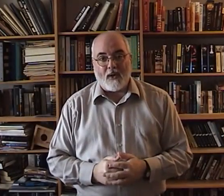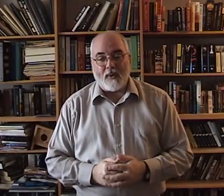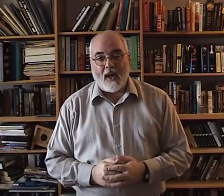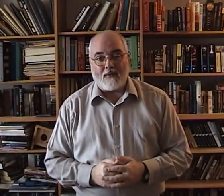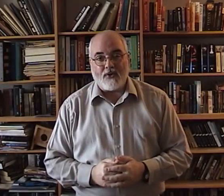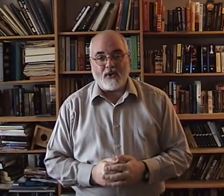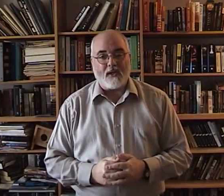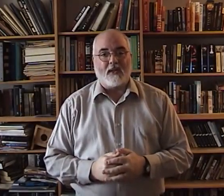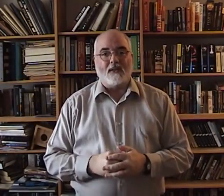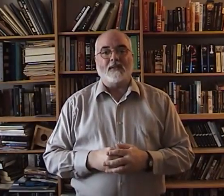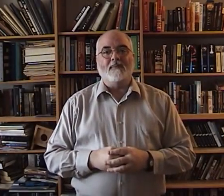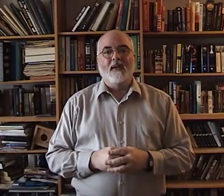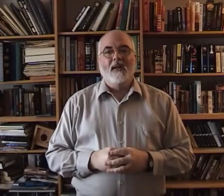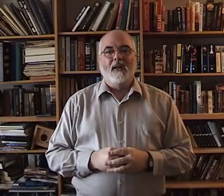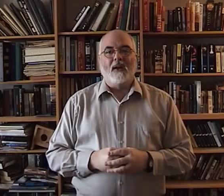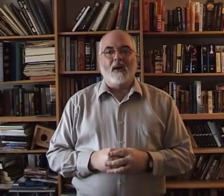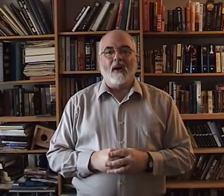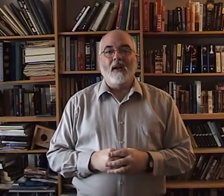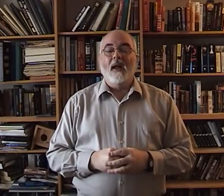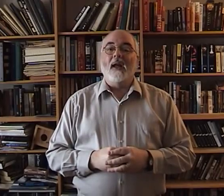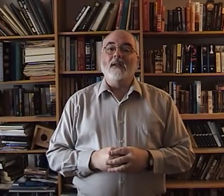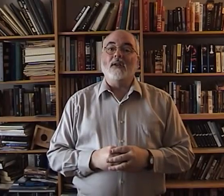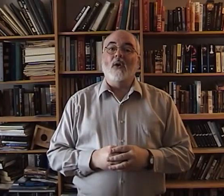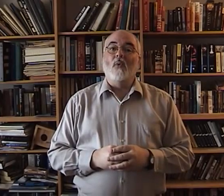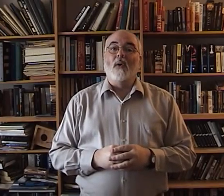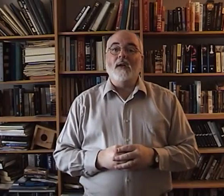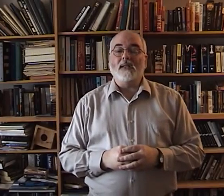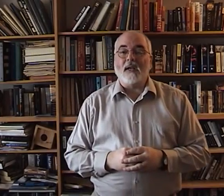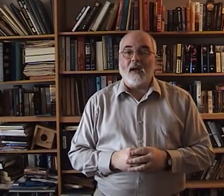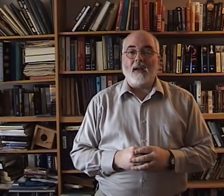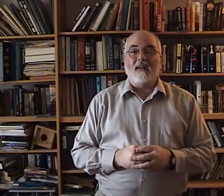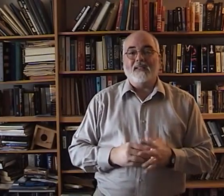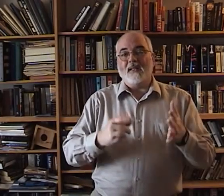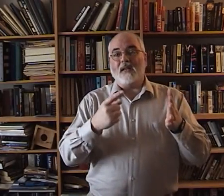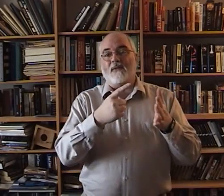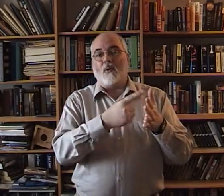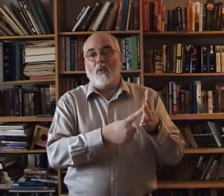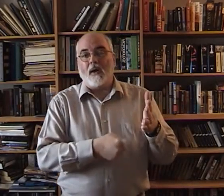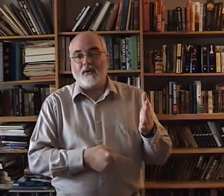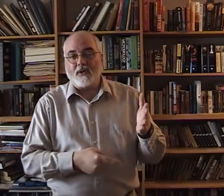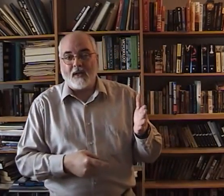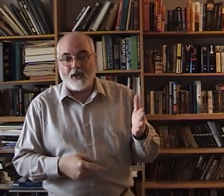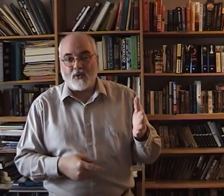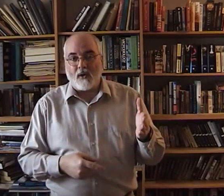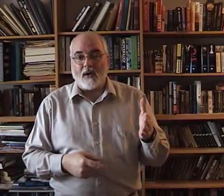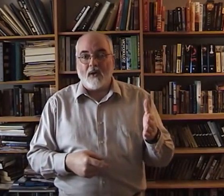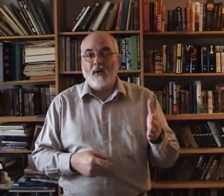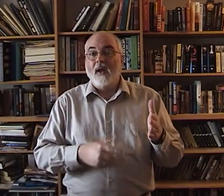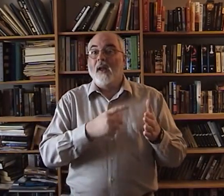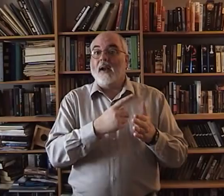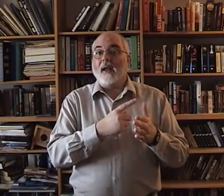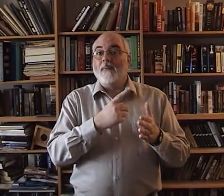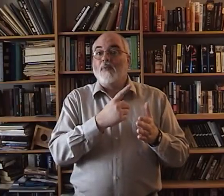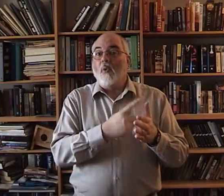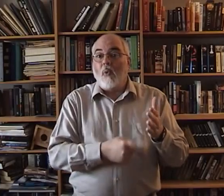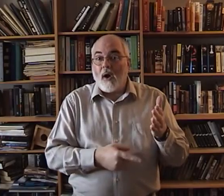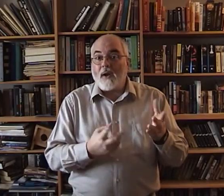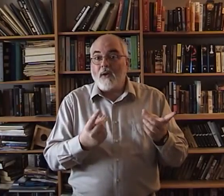we have in Jesus. All right, and so we're gonna sign, this is a sign for what, just in case you wanna know. Like, what are you